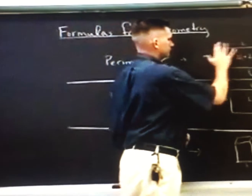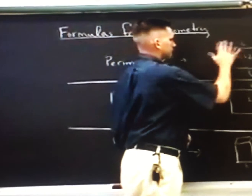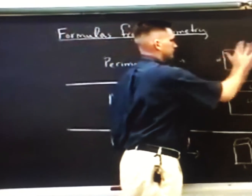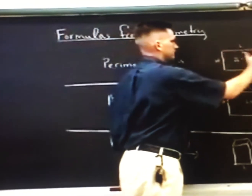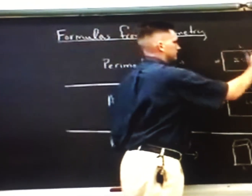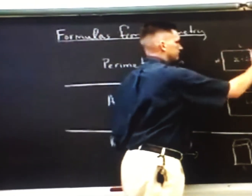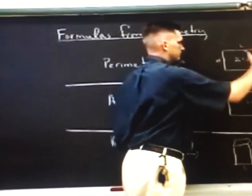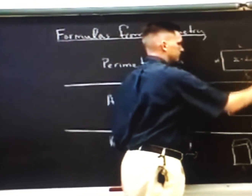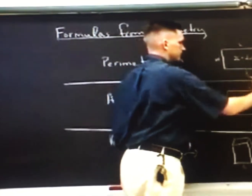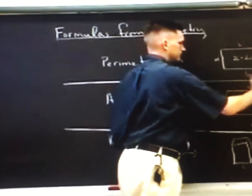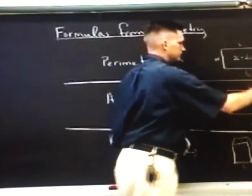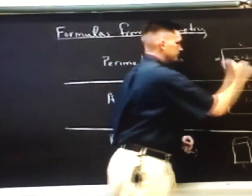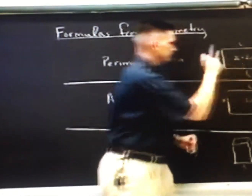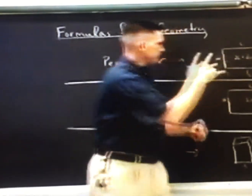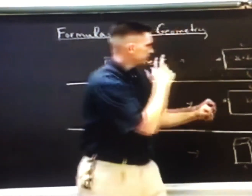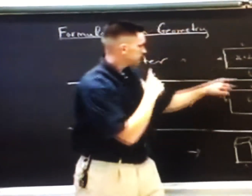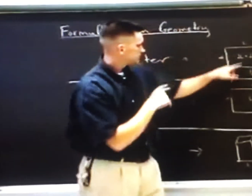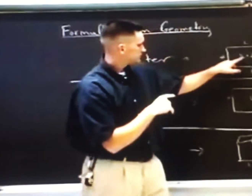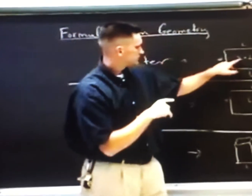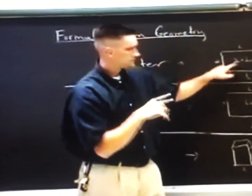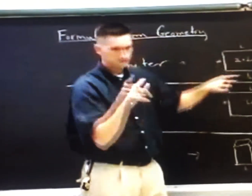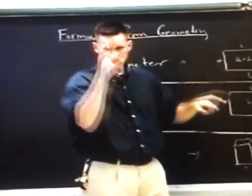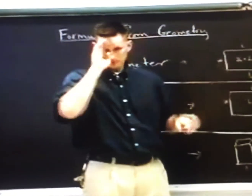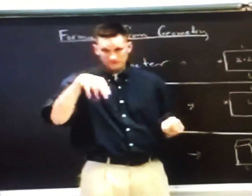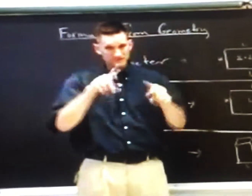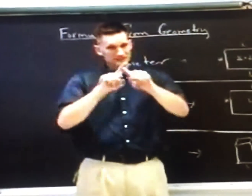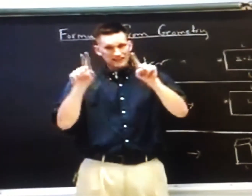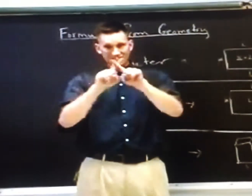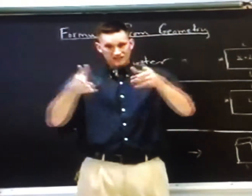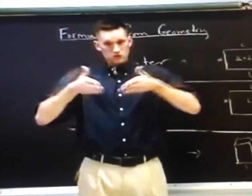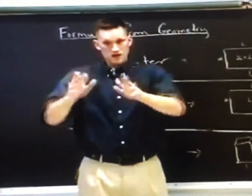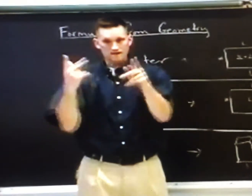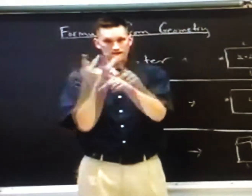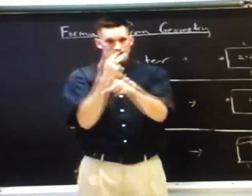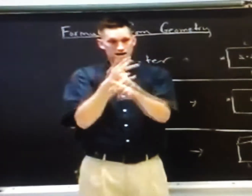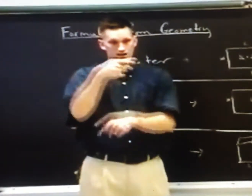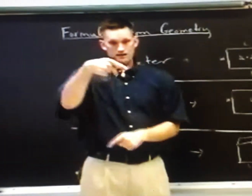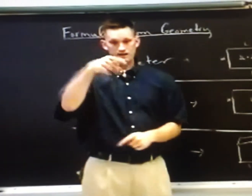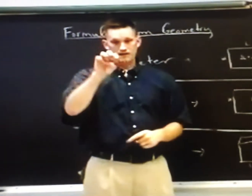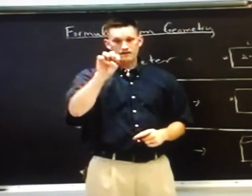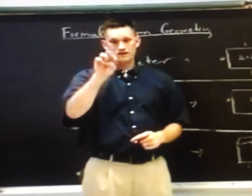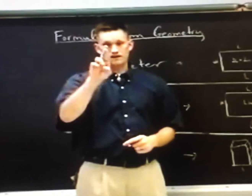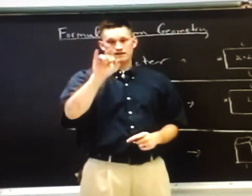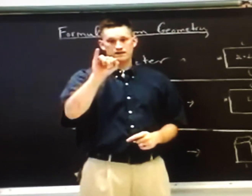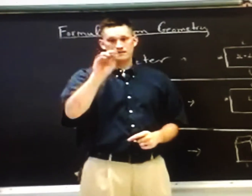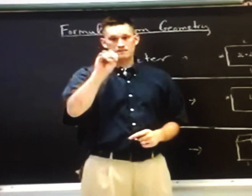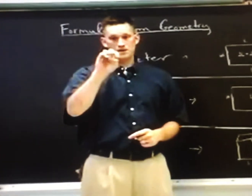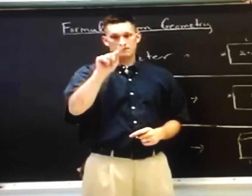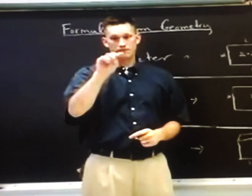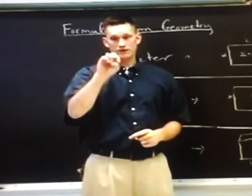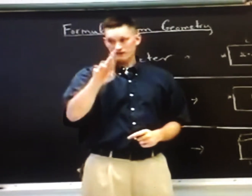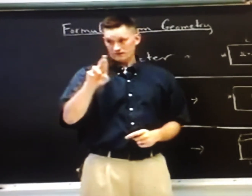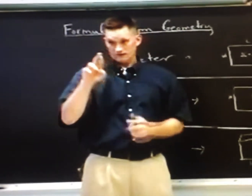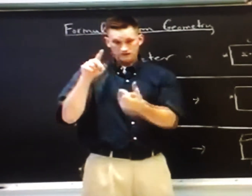To get the parameter. I'm going to erase the pluses now because we know what to do. There's different ways of figuring out a parameter.